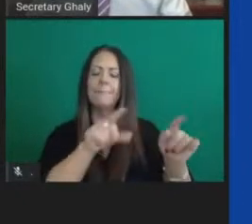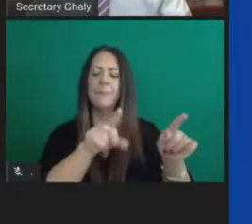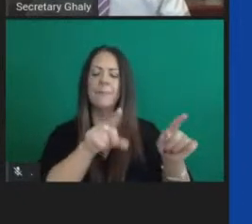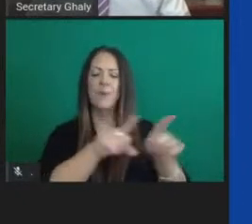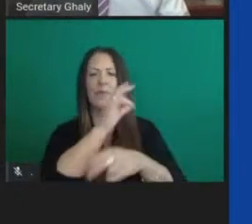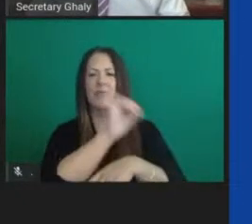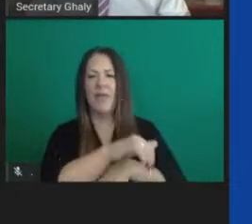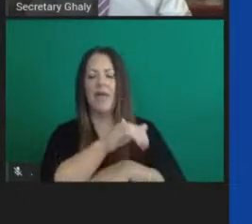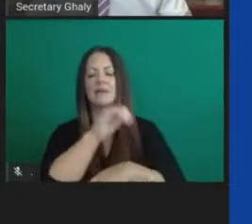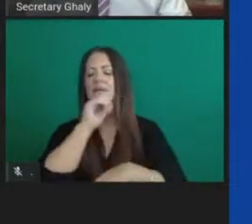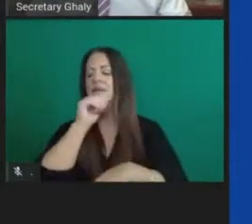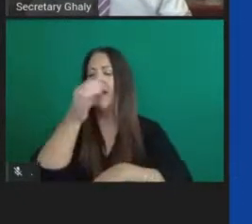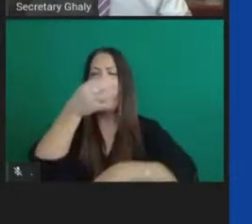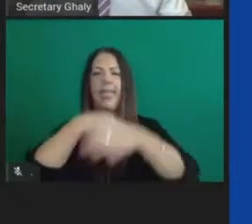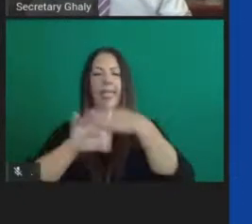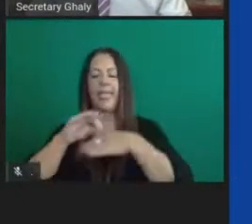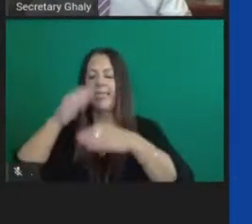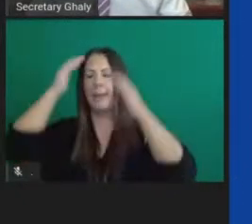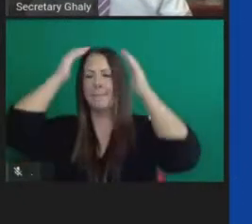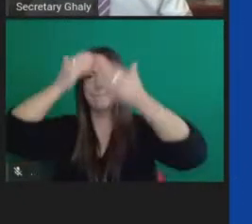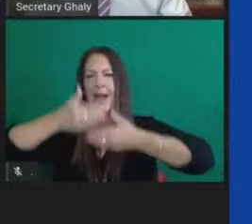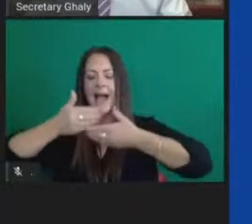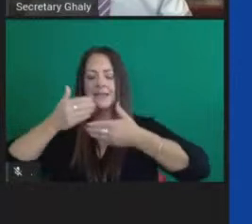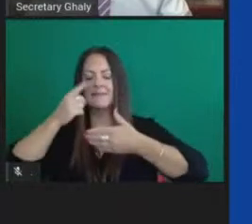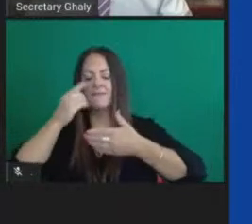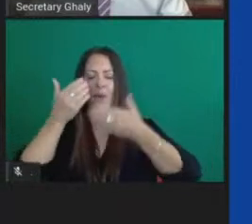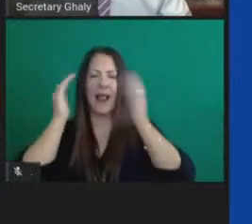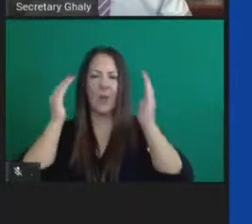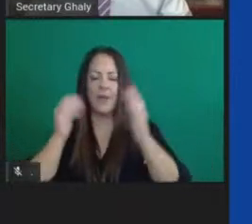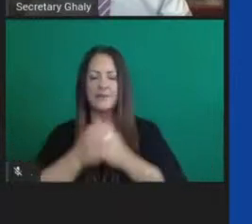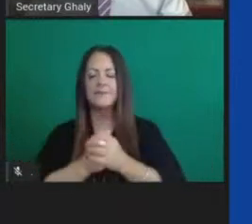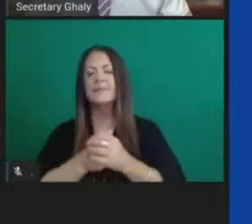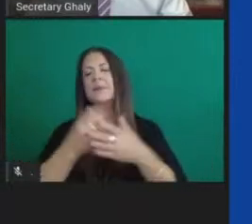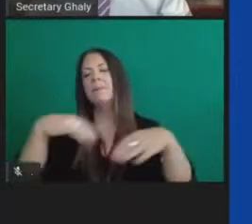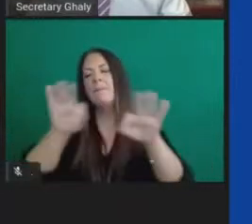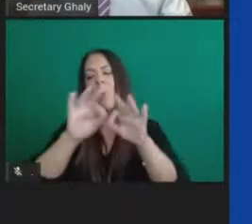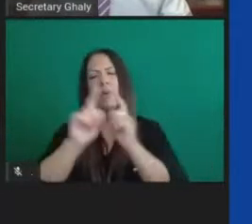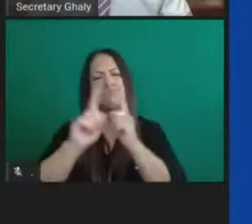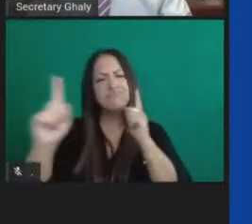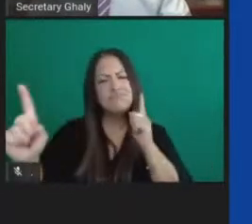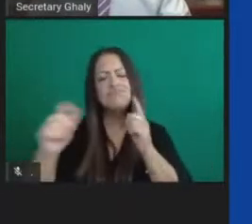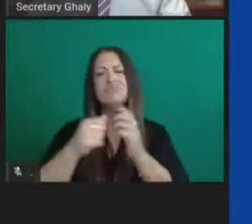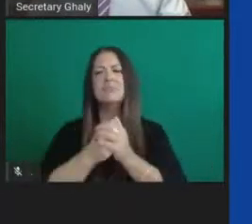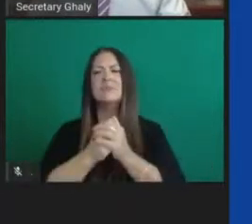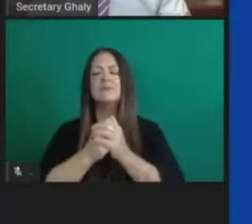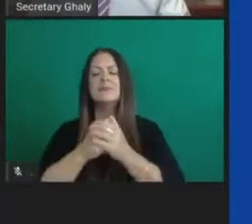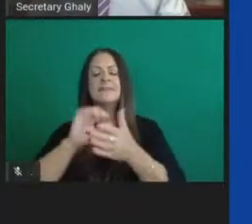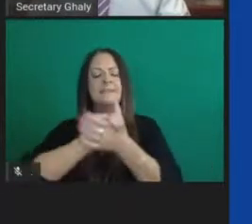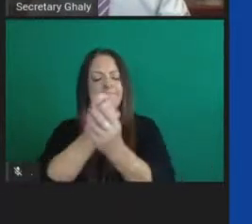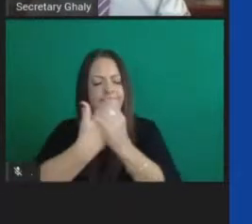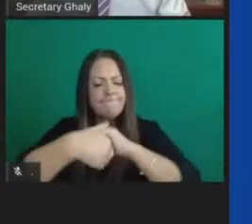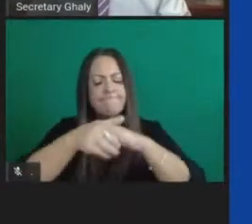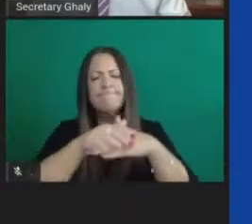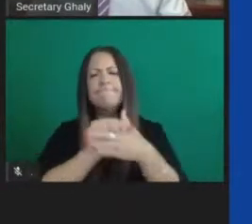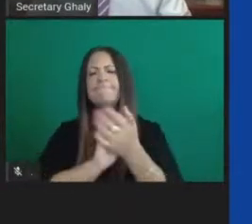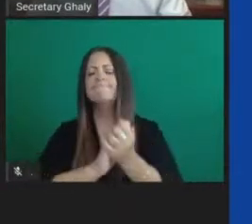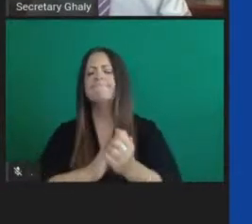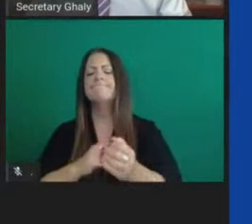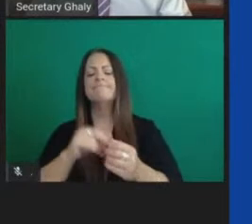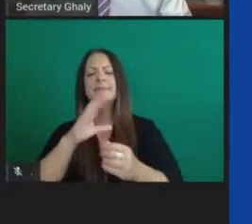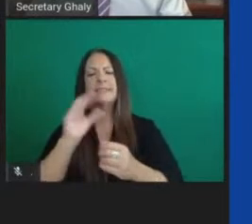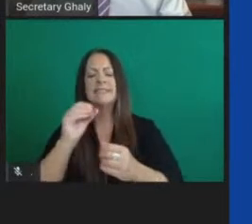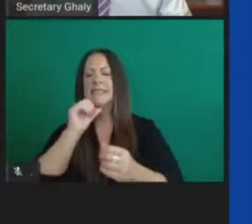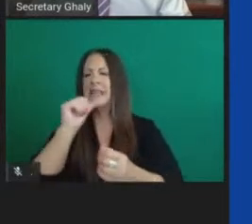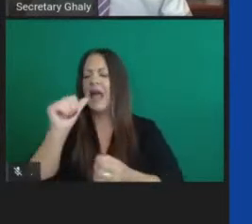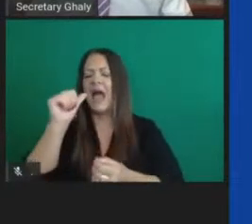covering. To practice physical distancing, to practice good hygiene, to continue minimizing mixing, and